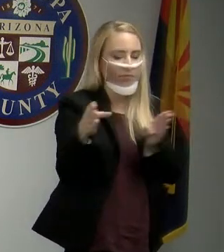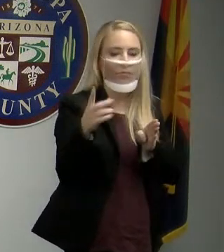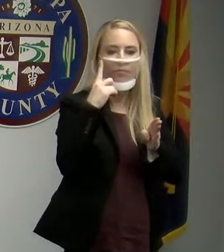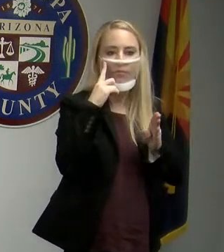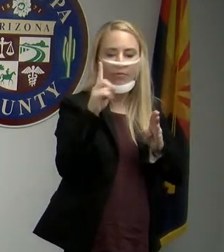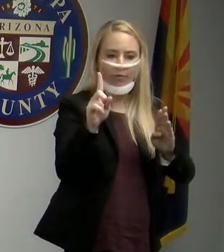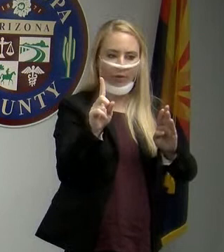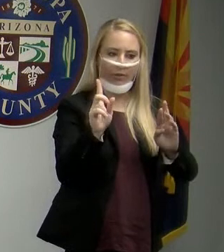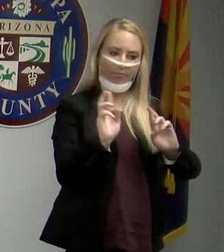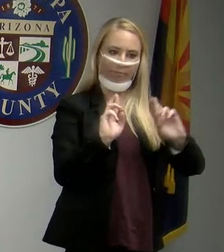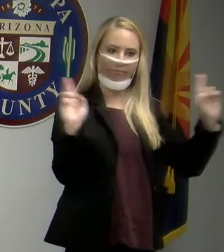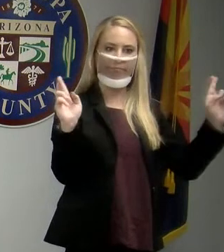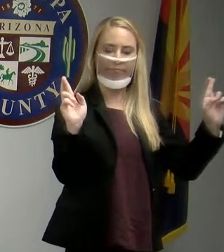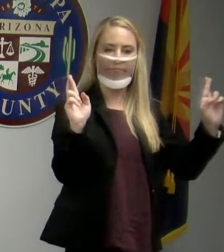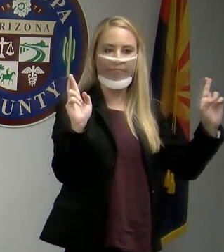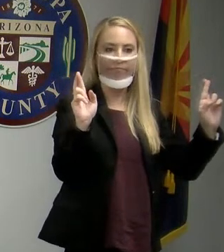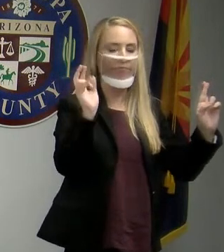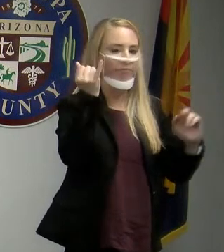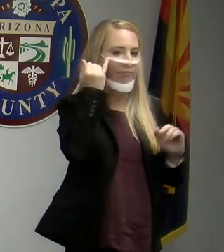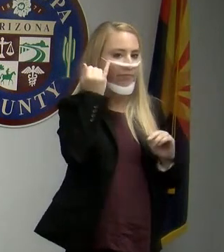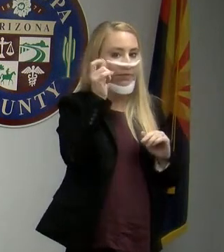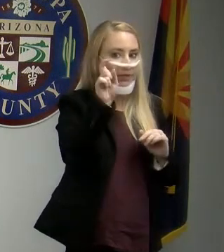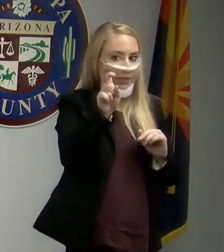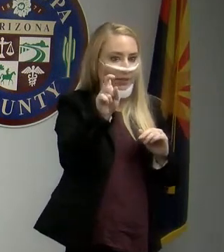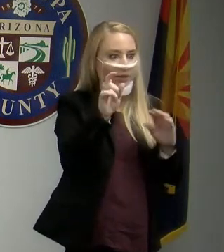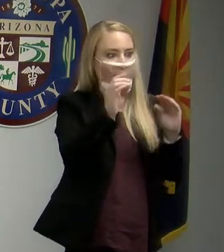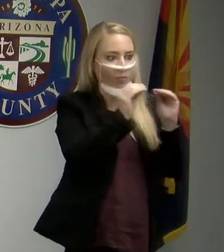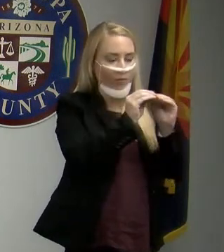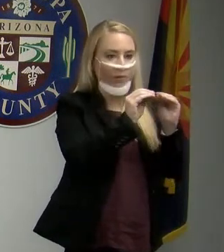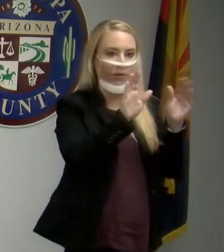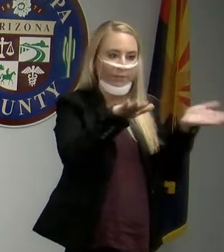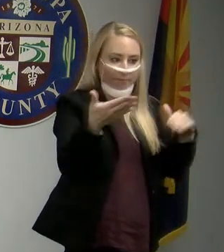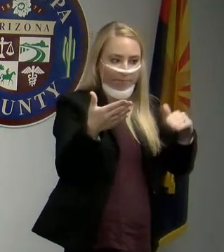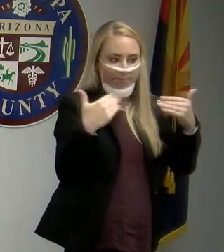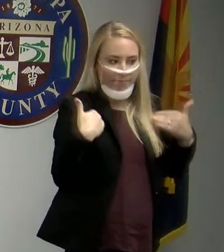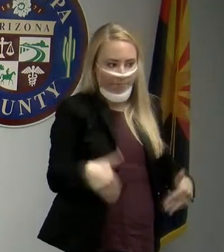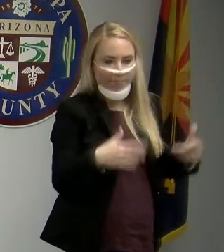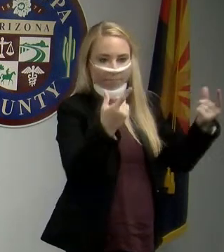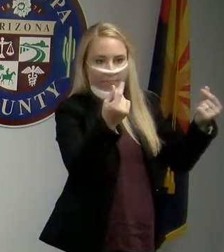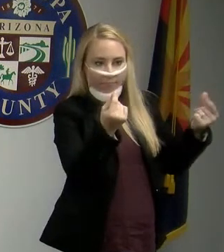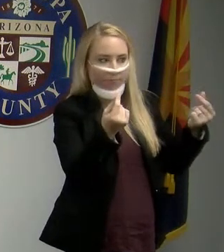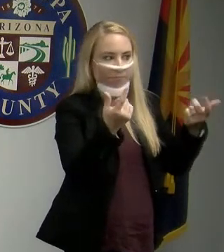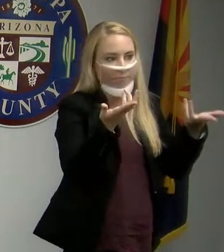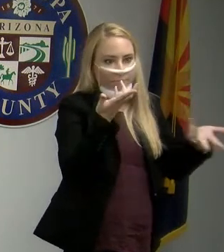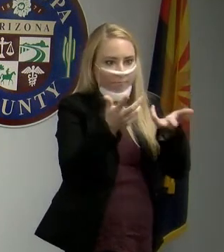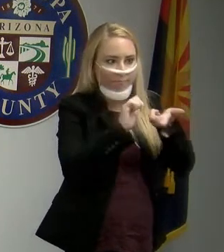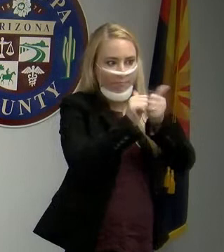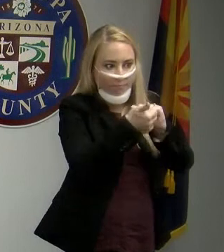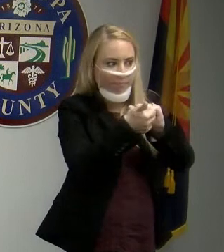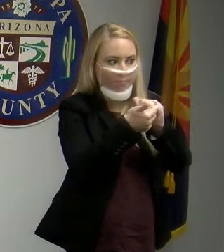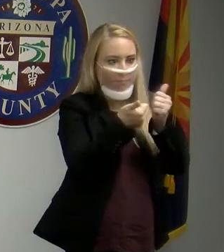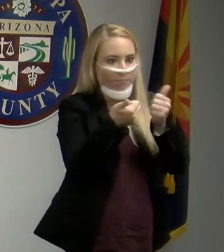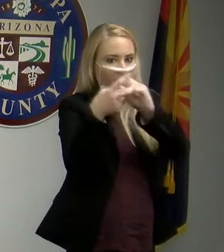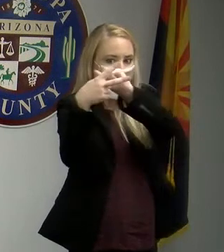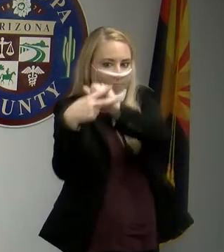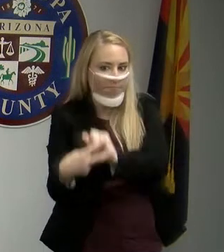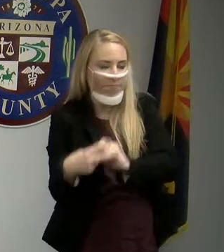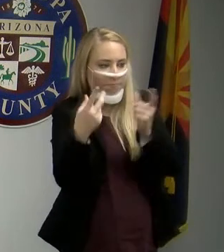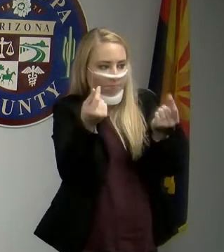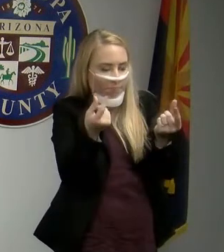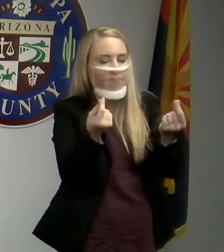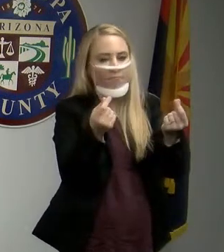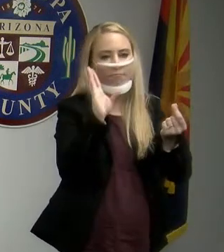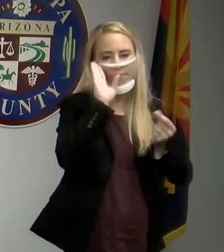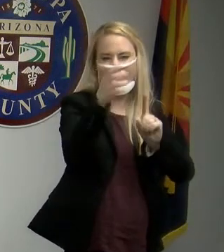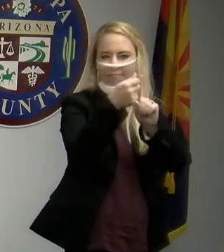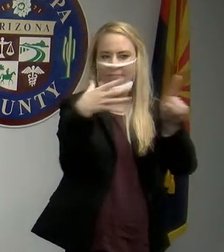be prepared for more bodies if that is the case, and how to deal with those and support the community at large.